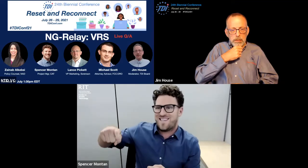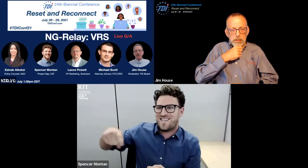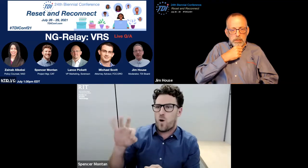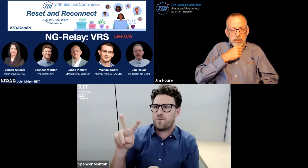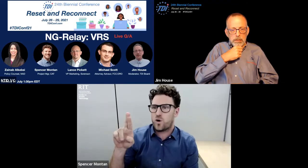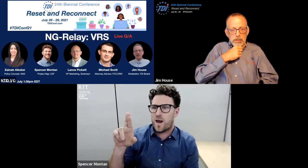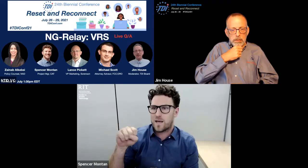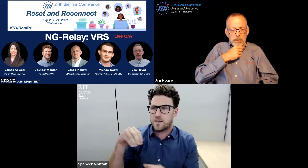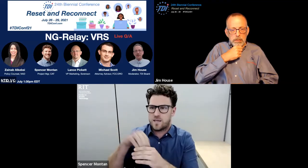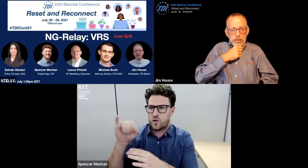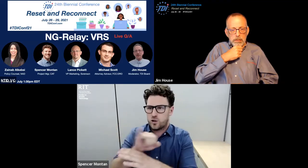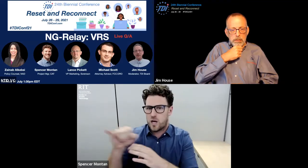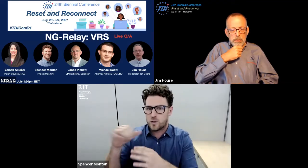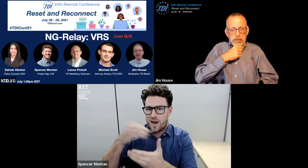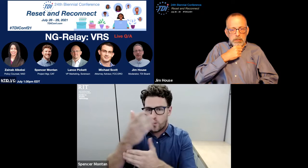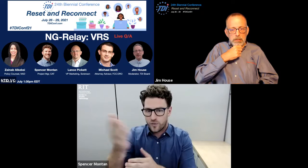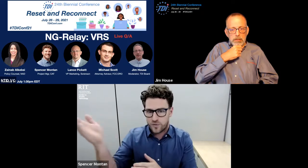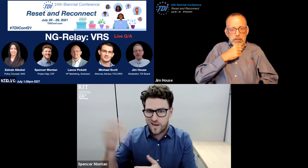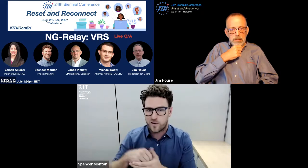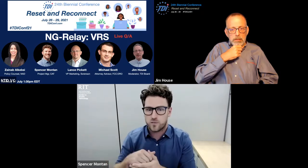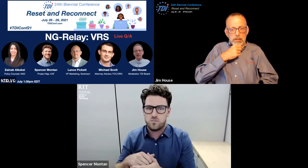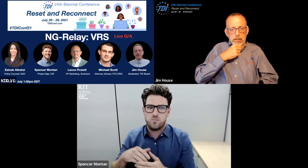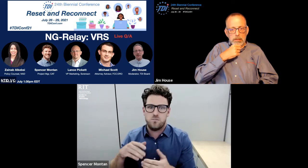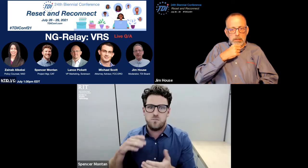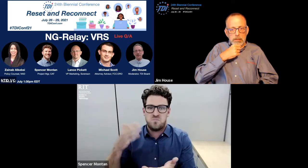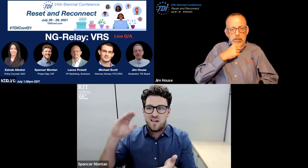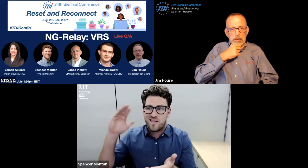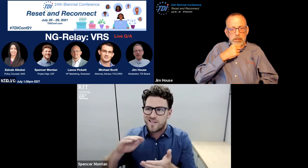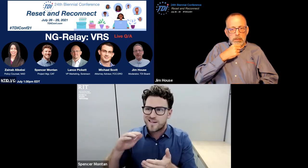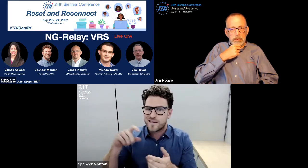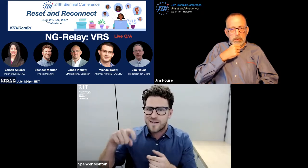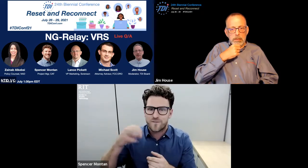will fit the needs of the VRS and the industry out there.